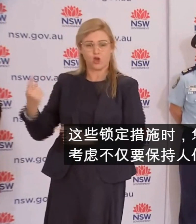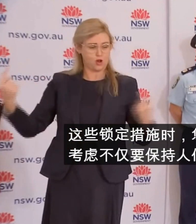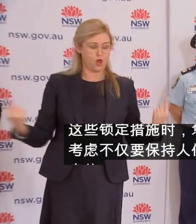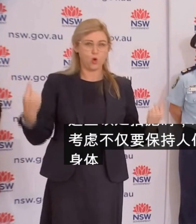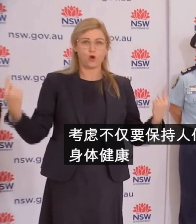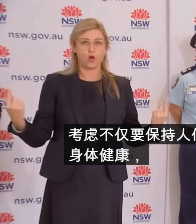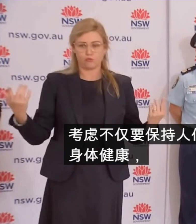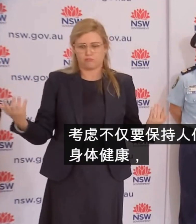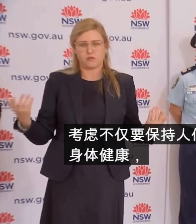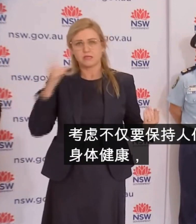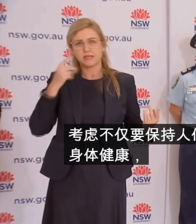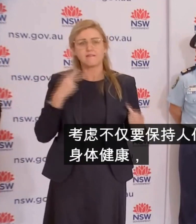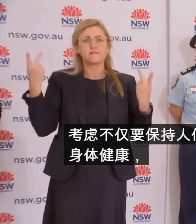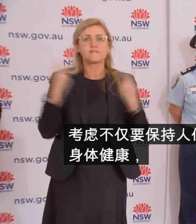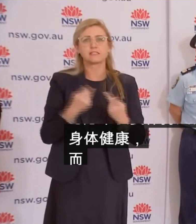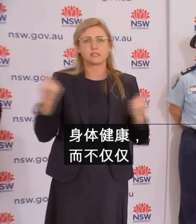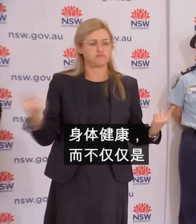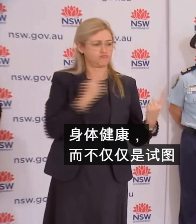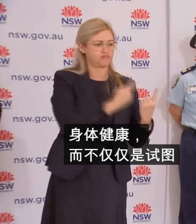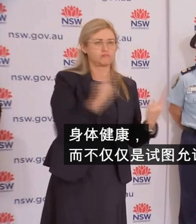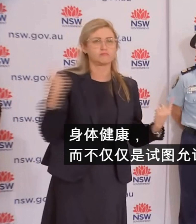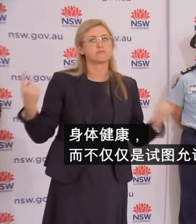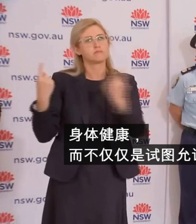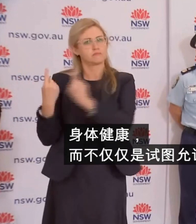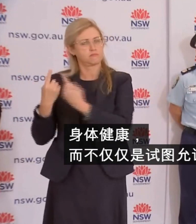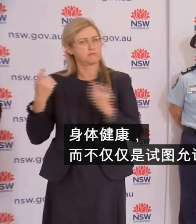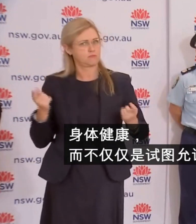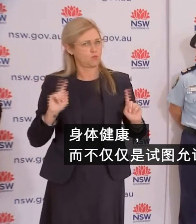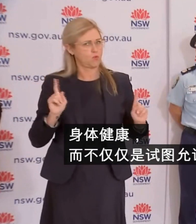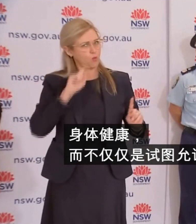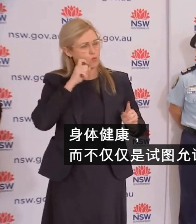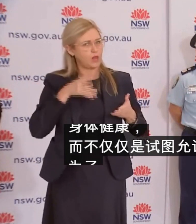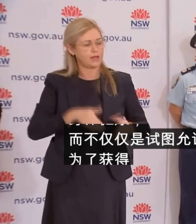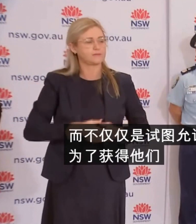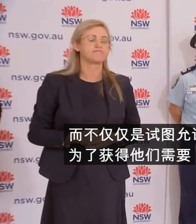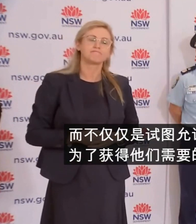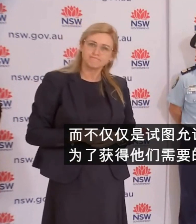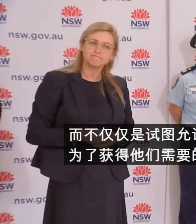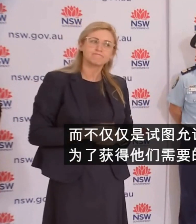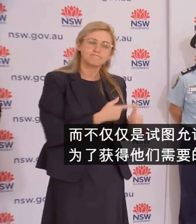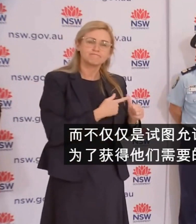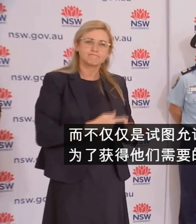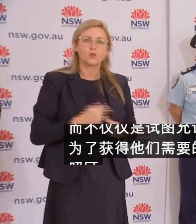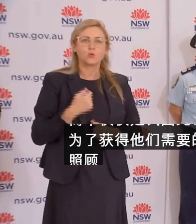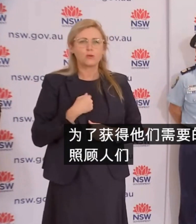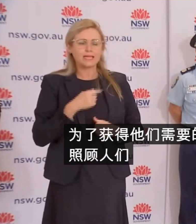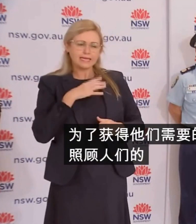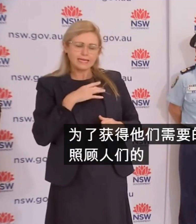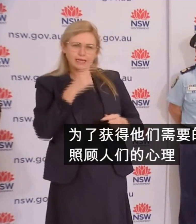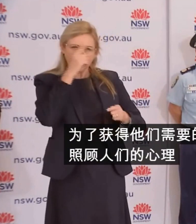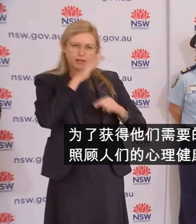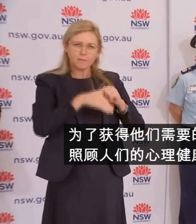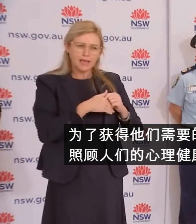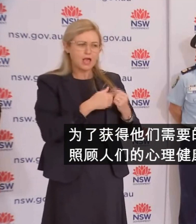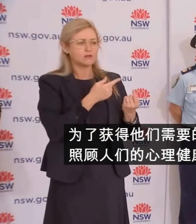just keeping people physically healthy, not only trying to allow businesses to get the support they need, but also look after